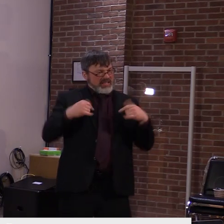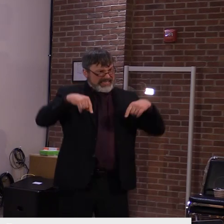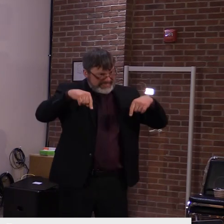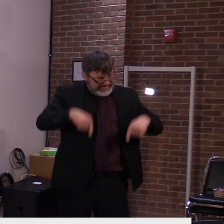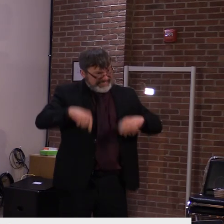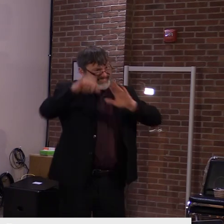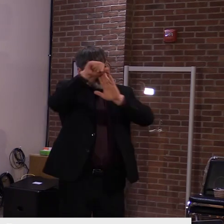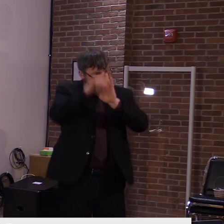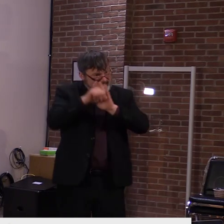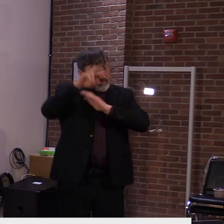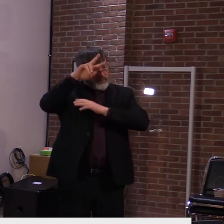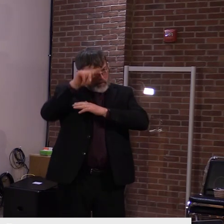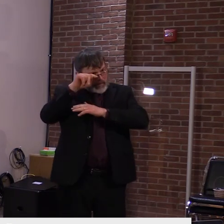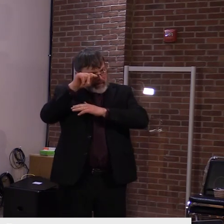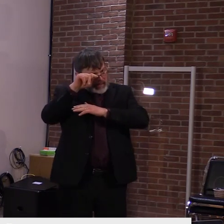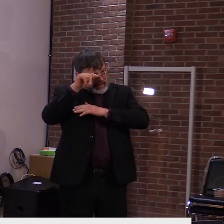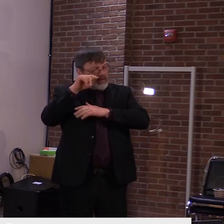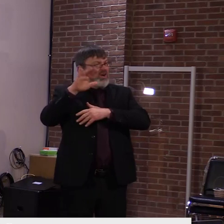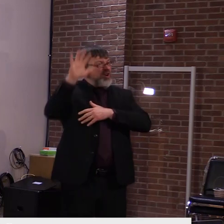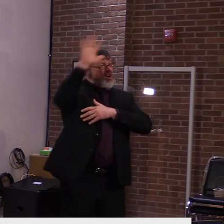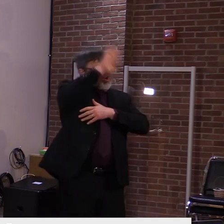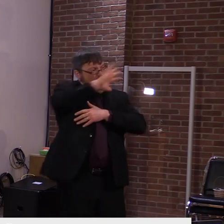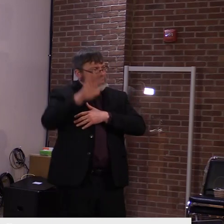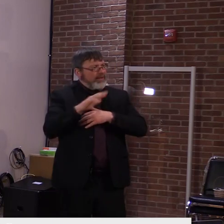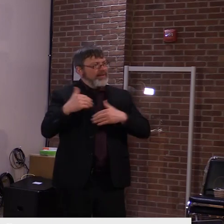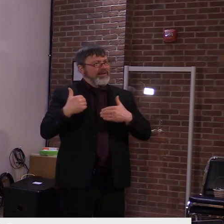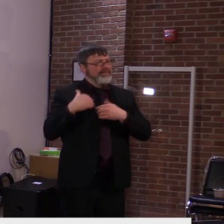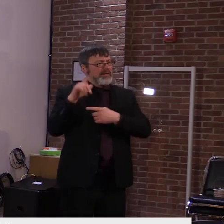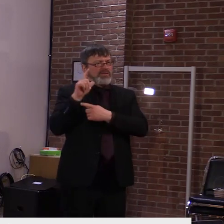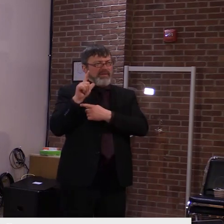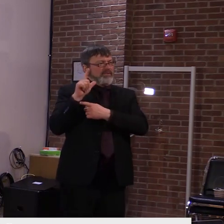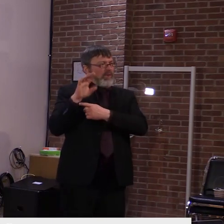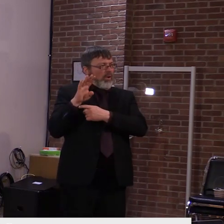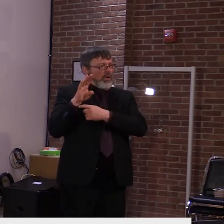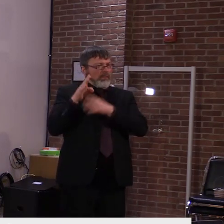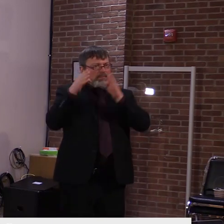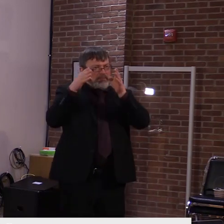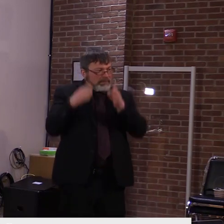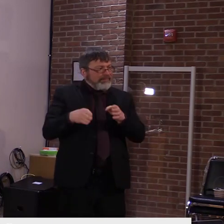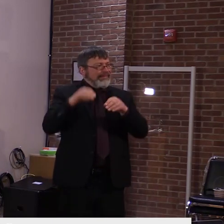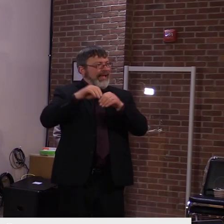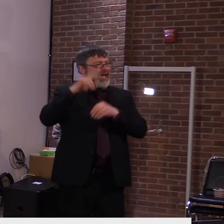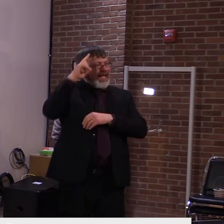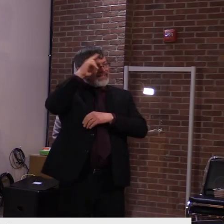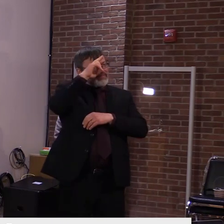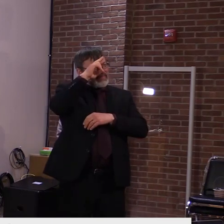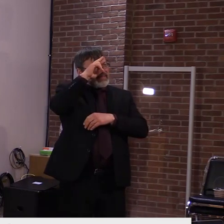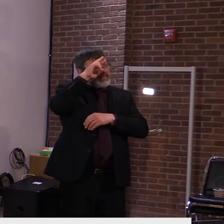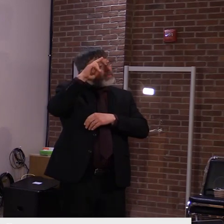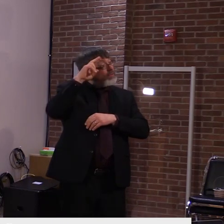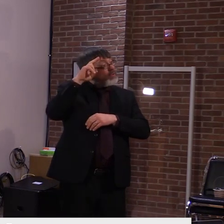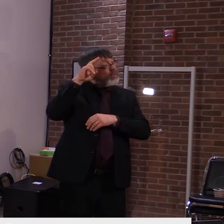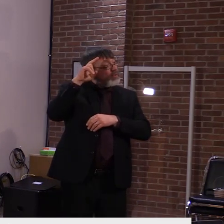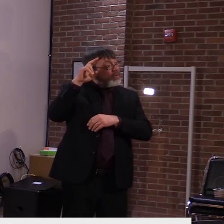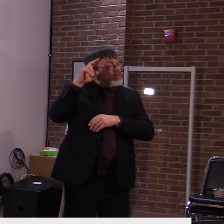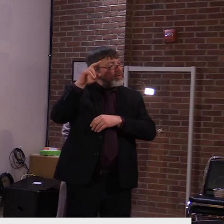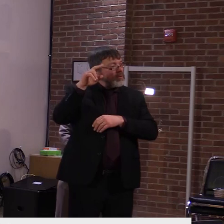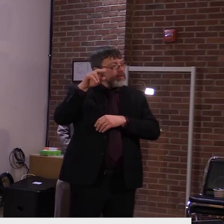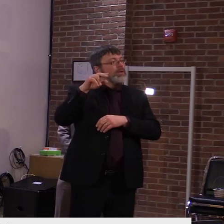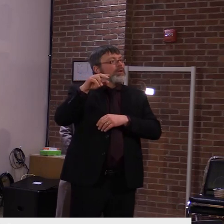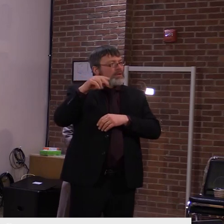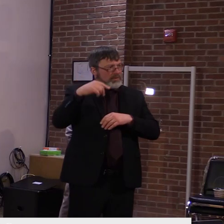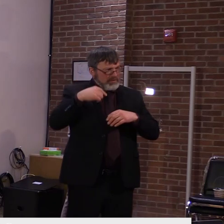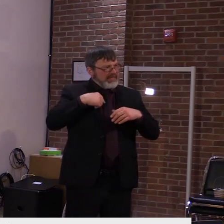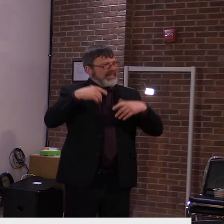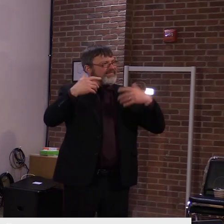tested 126 positive tests yesterday, and accumulating over the course of a week, we have hundreds and hundreds.